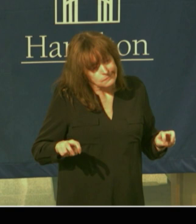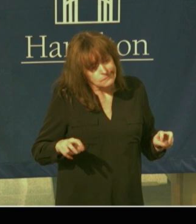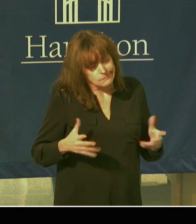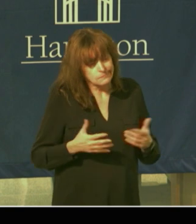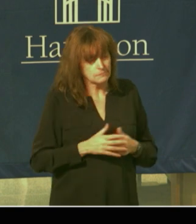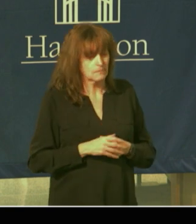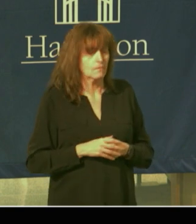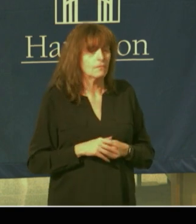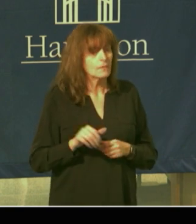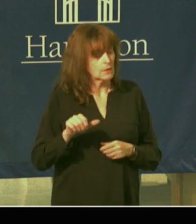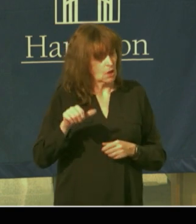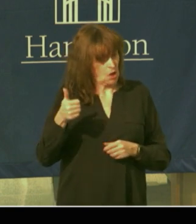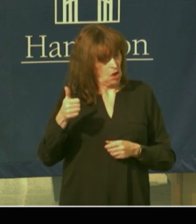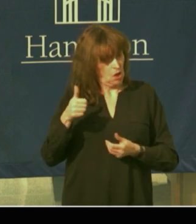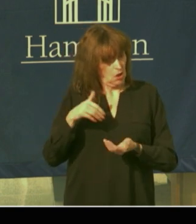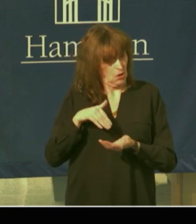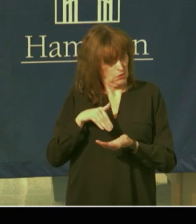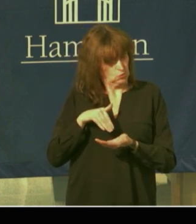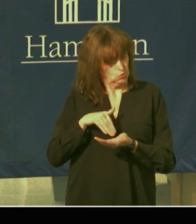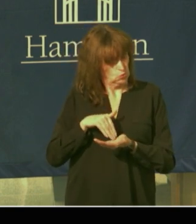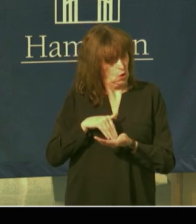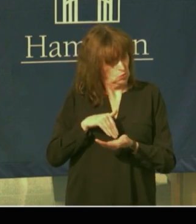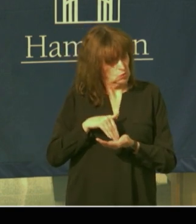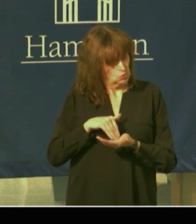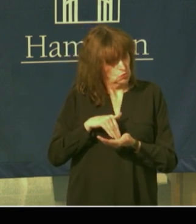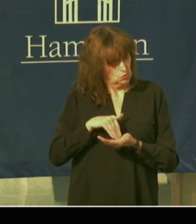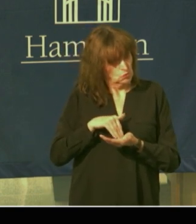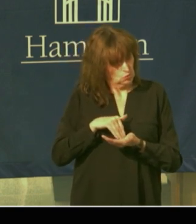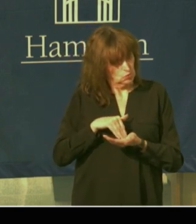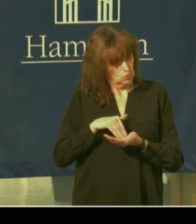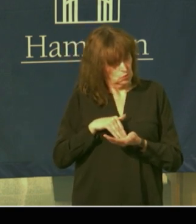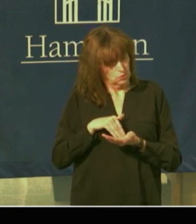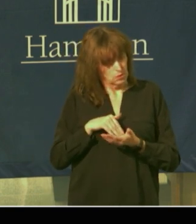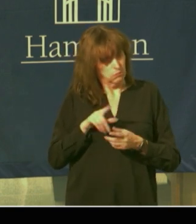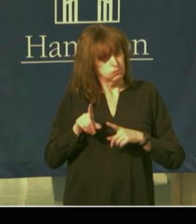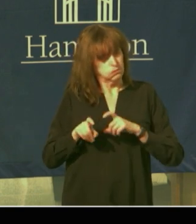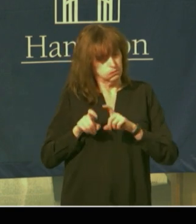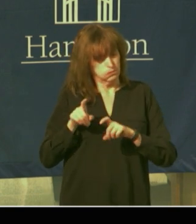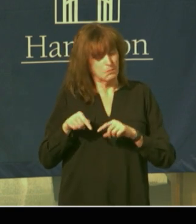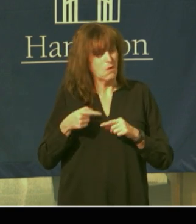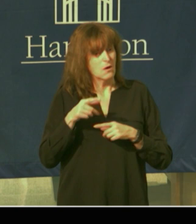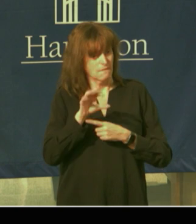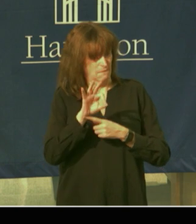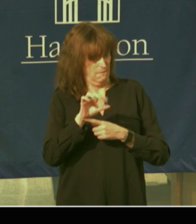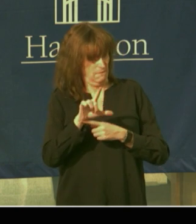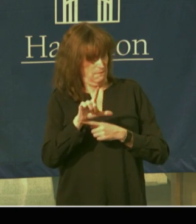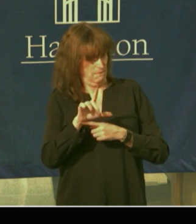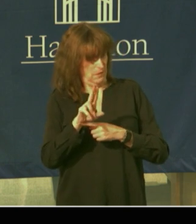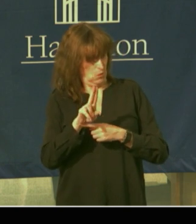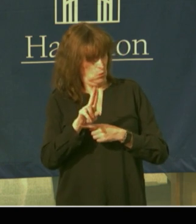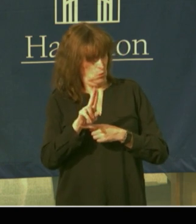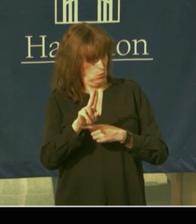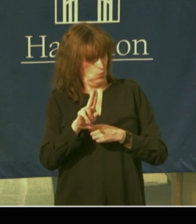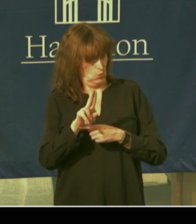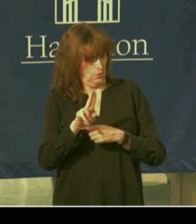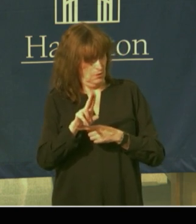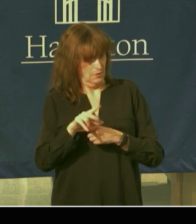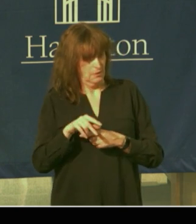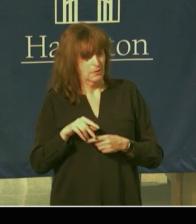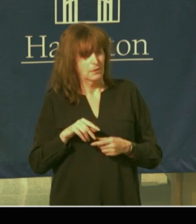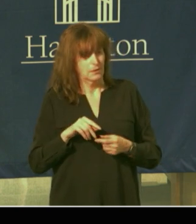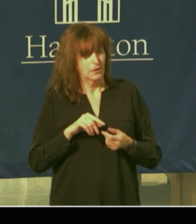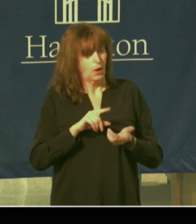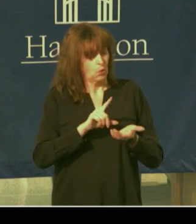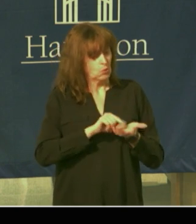around influenza was misquoted, but in retrospect, she thought it was a good quote. You know, in an ideal world,